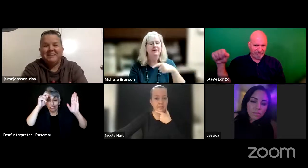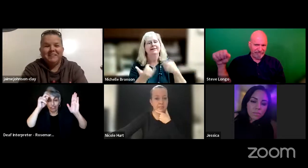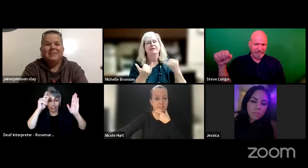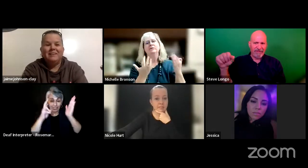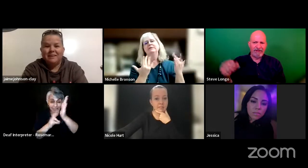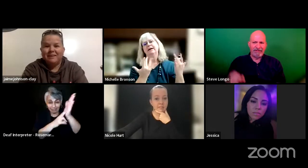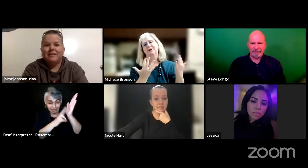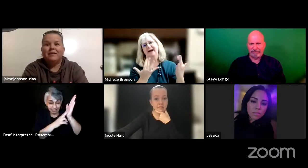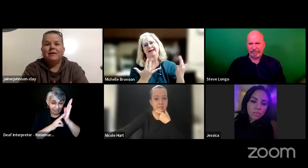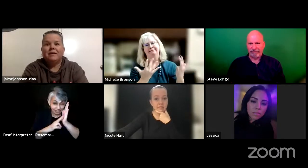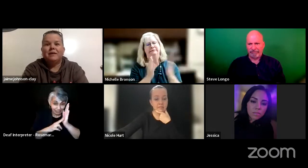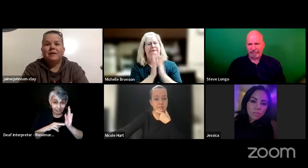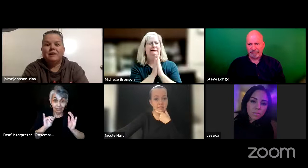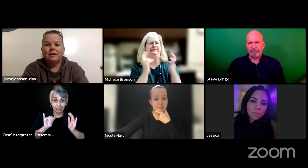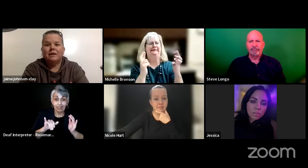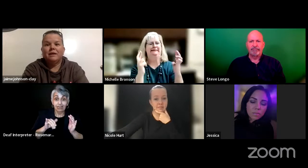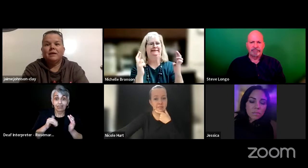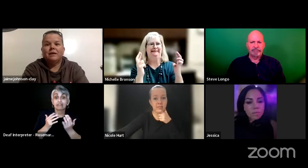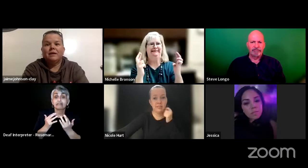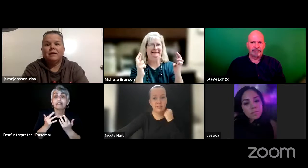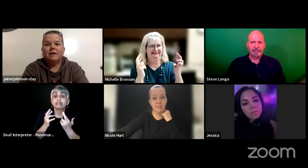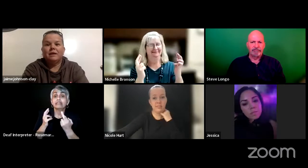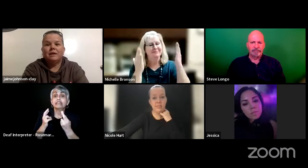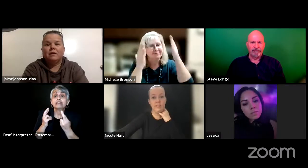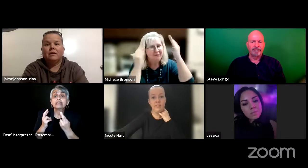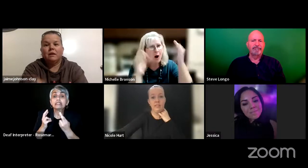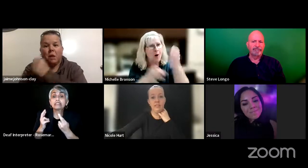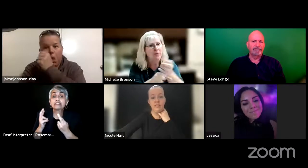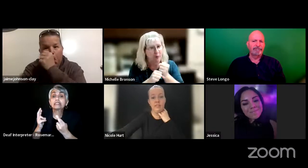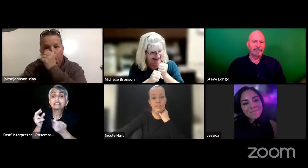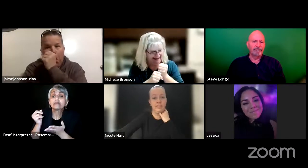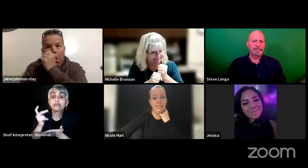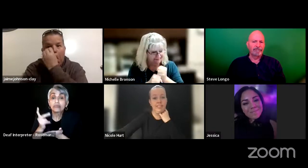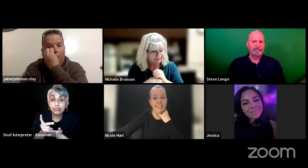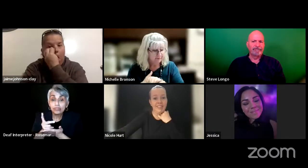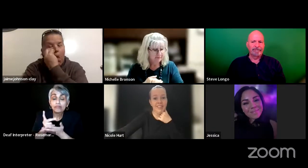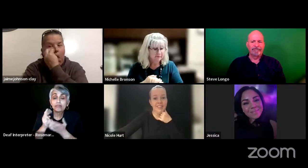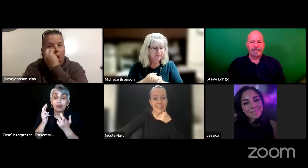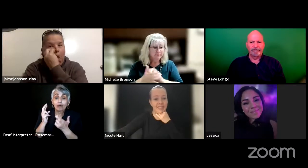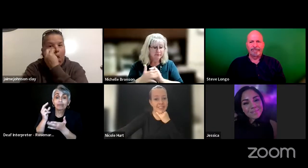and the signatures. We're still waiting. So our fingers